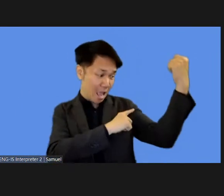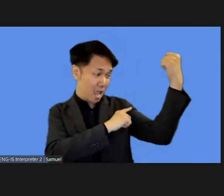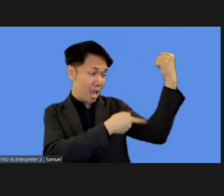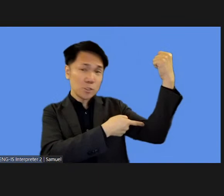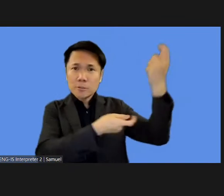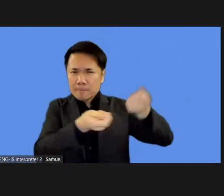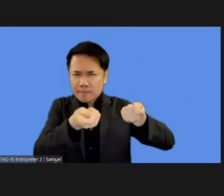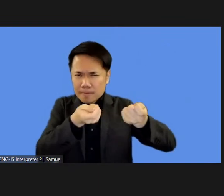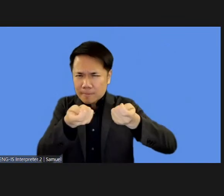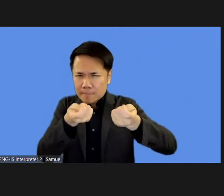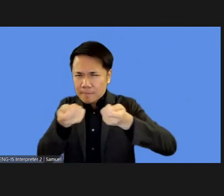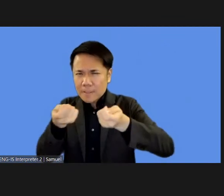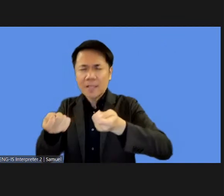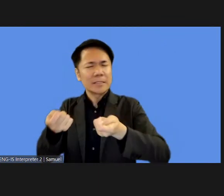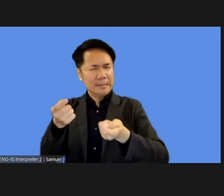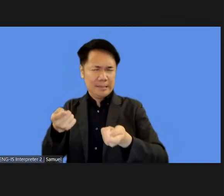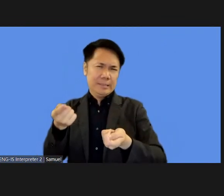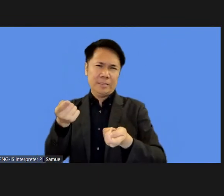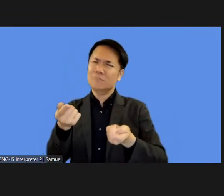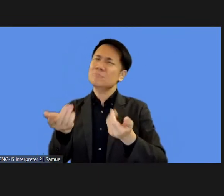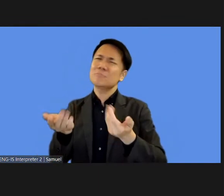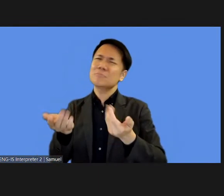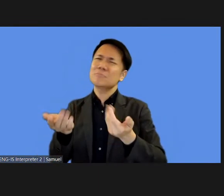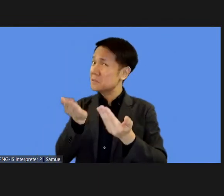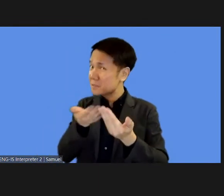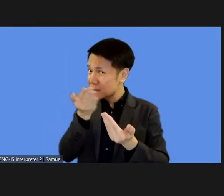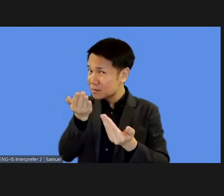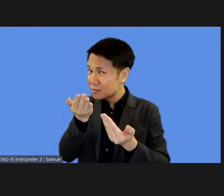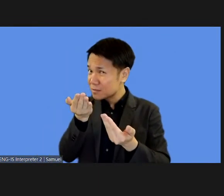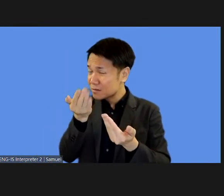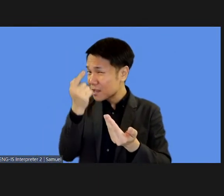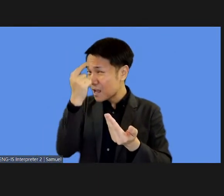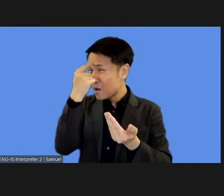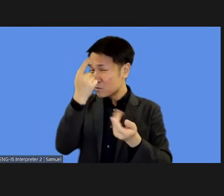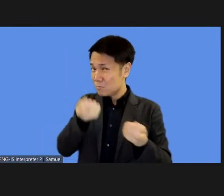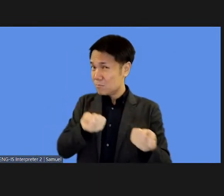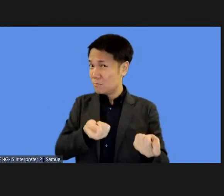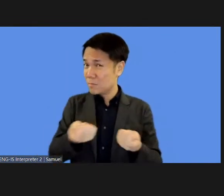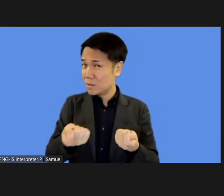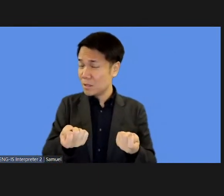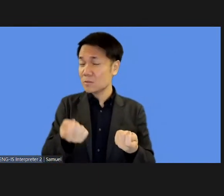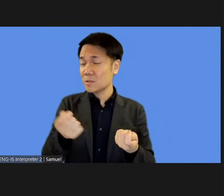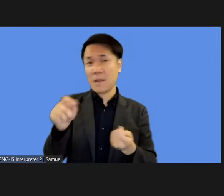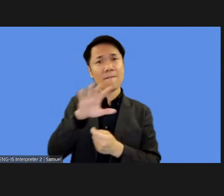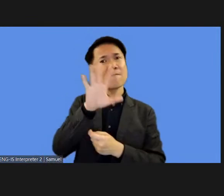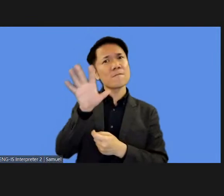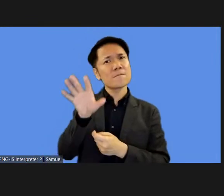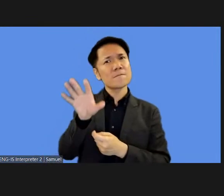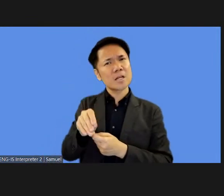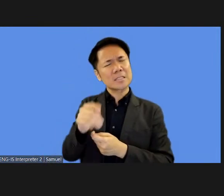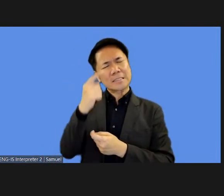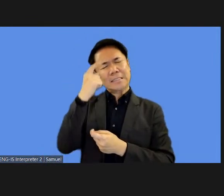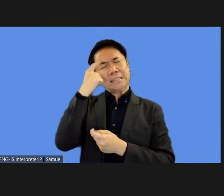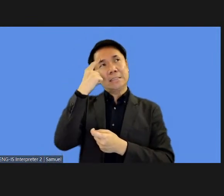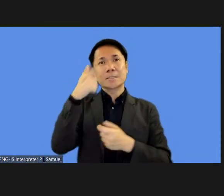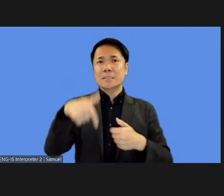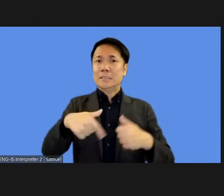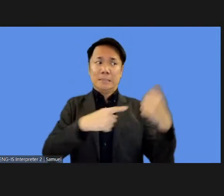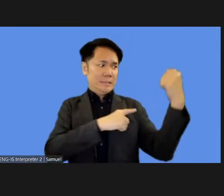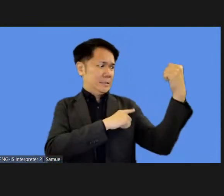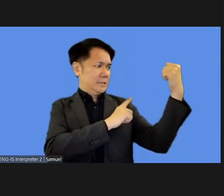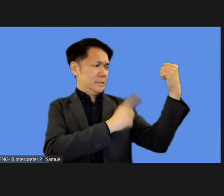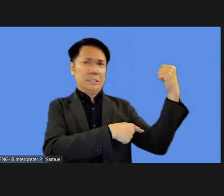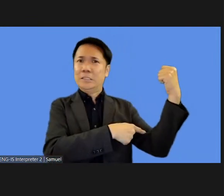a great opportunity for African countries to address their energy challenges on